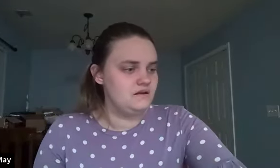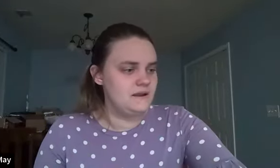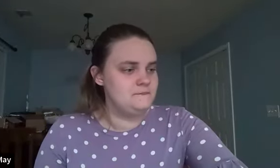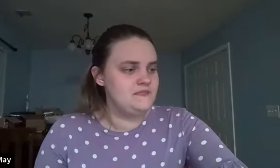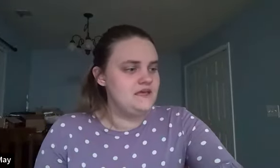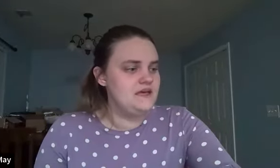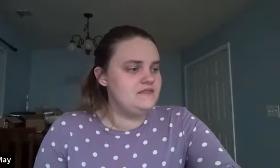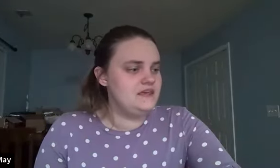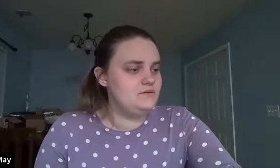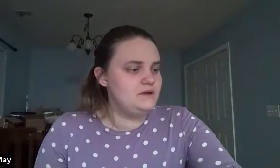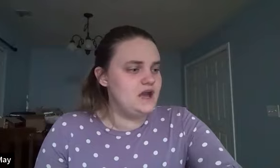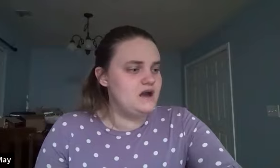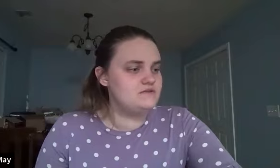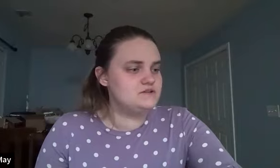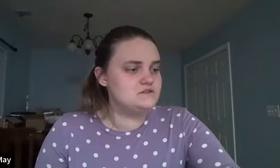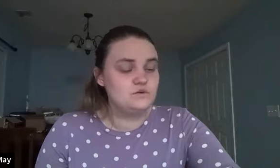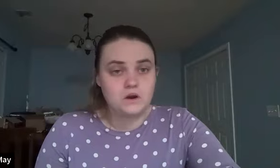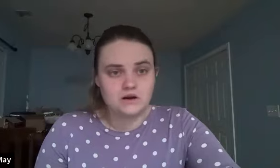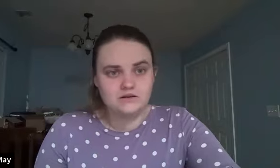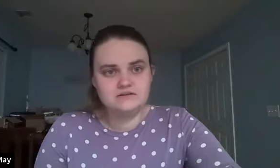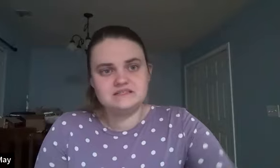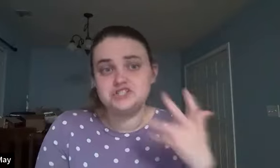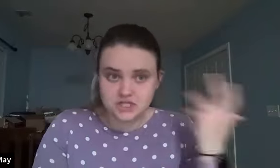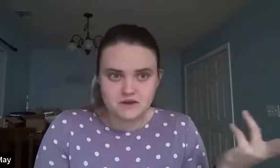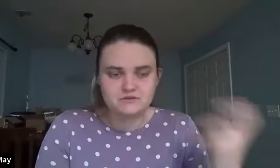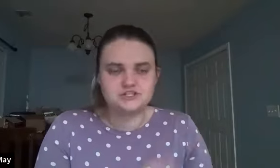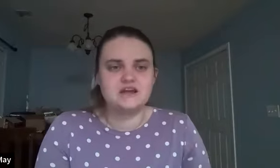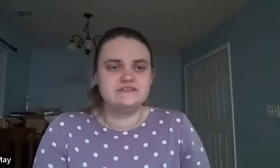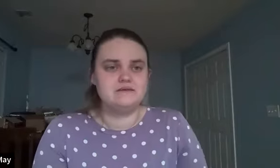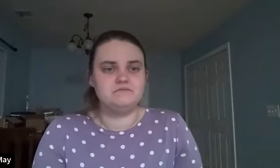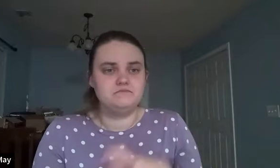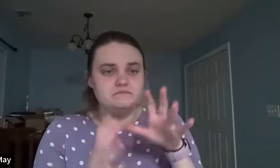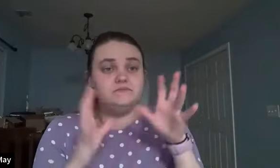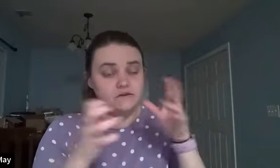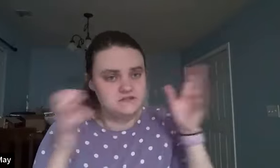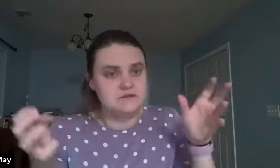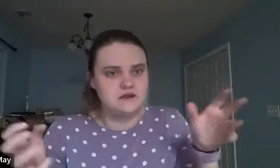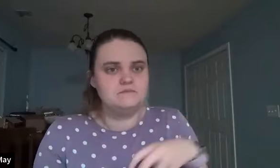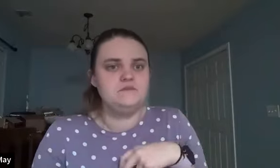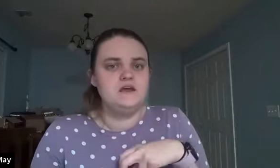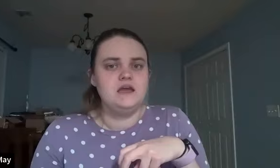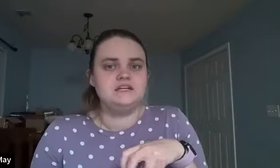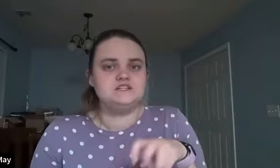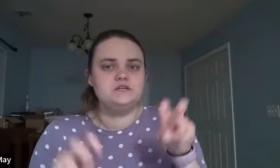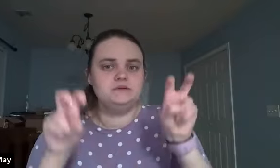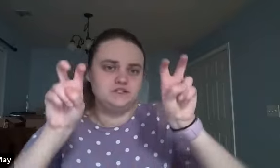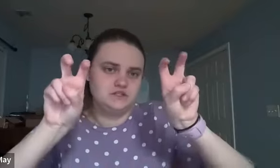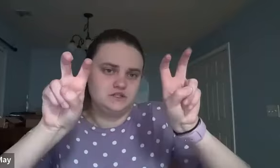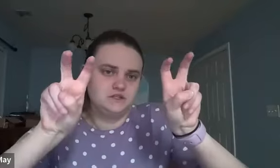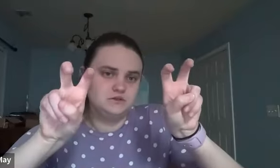right. Then we have squirrel / chipmunk, which are kind of the same. They're the same sign. And it's going to be